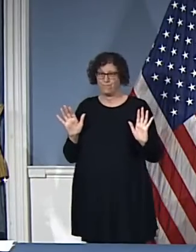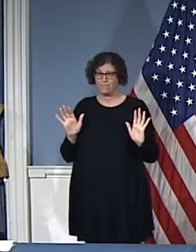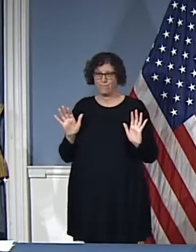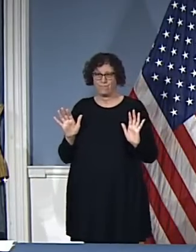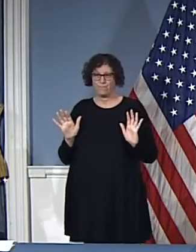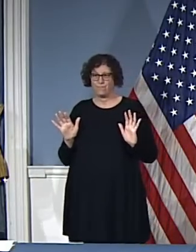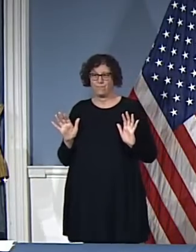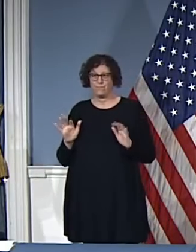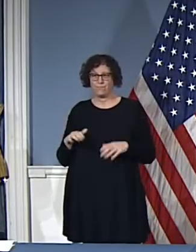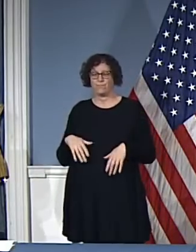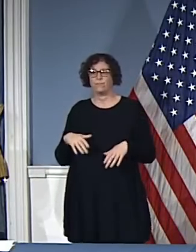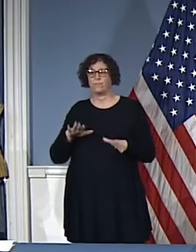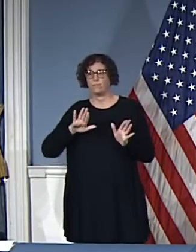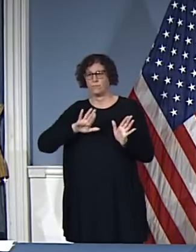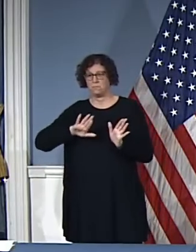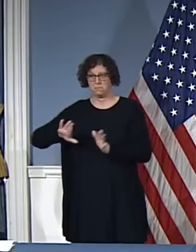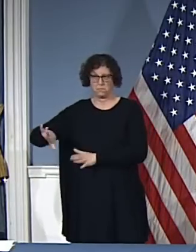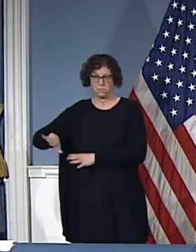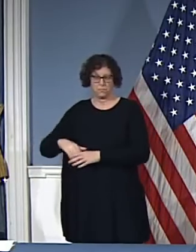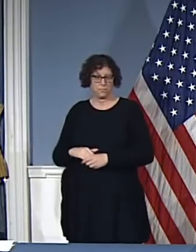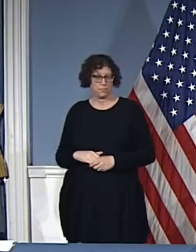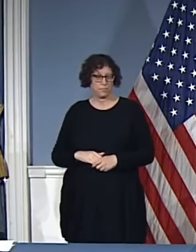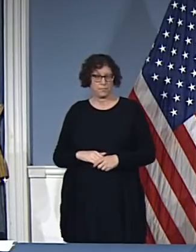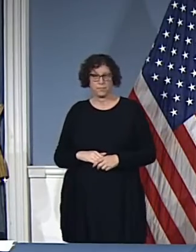Next up, we have Gersh.